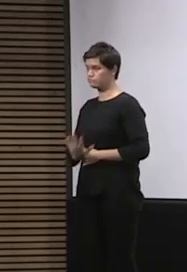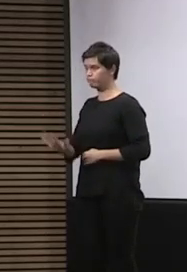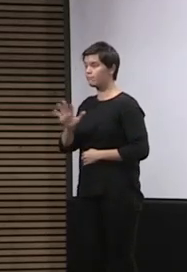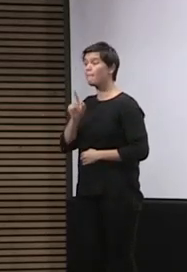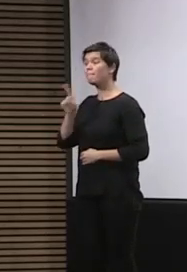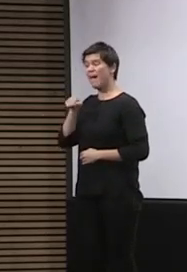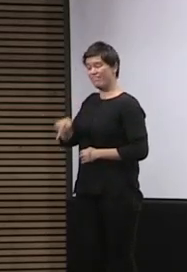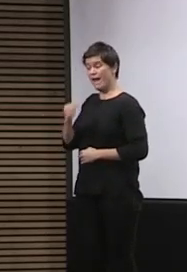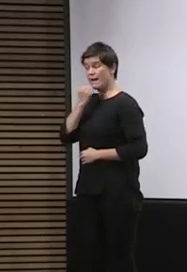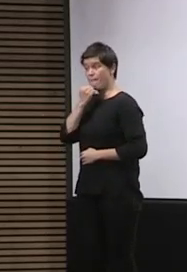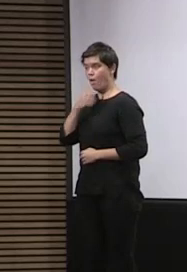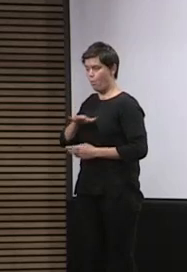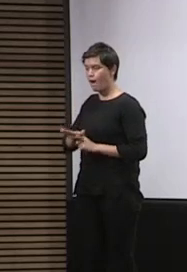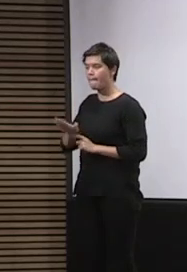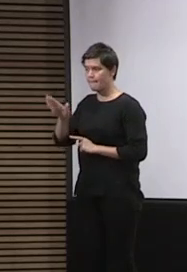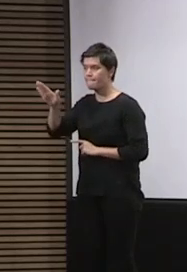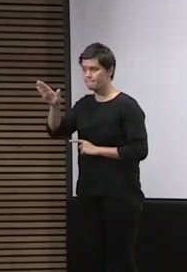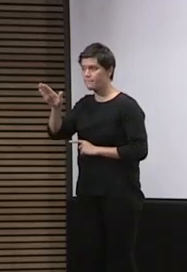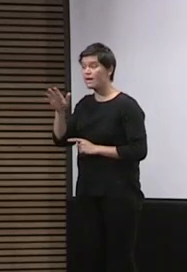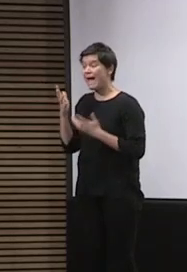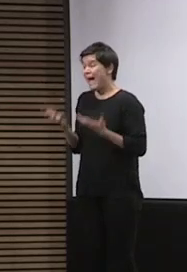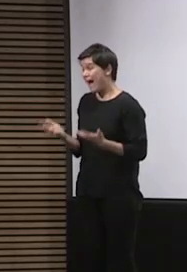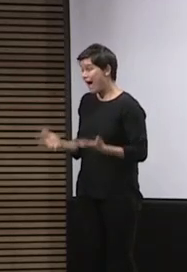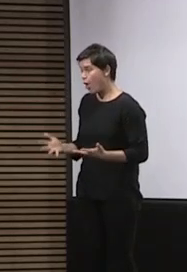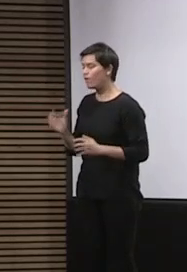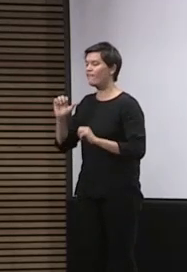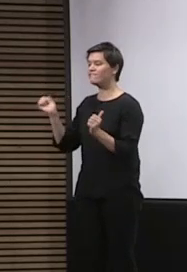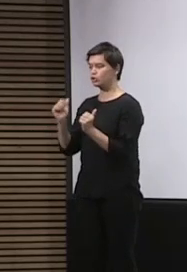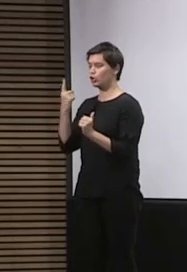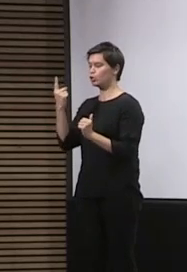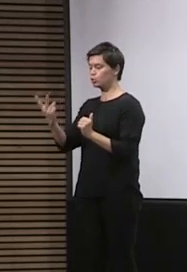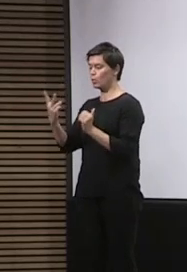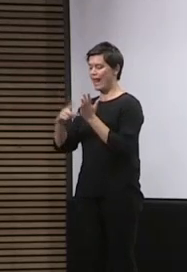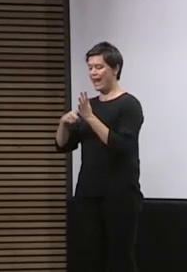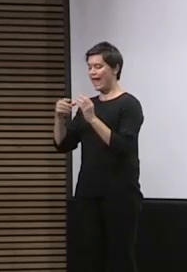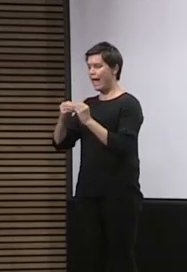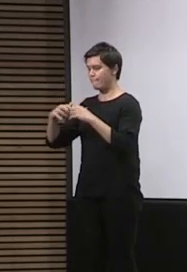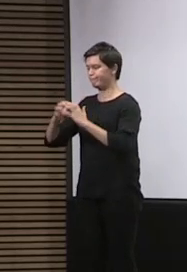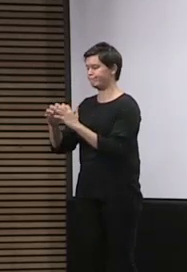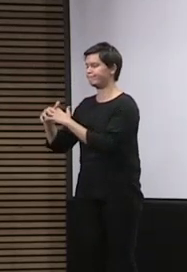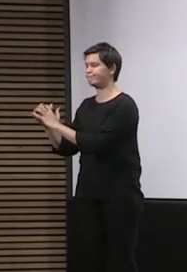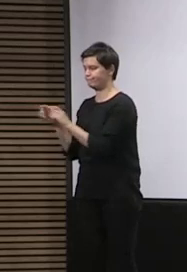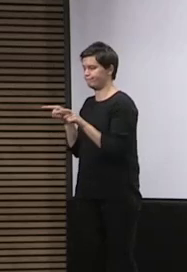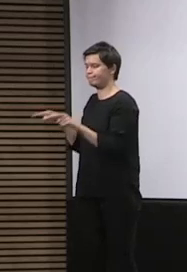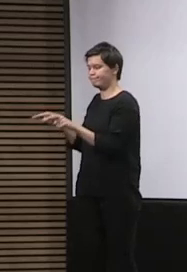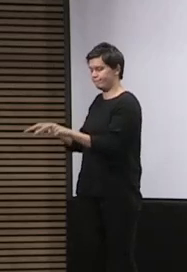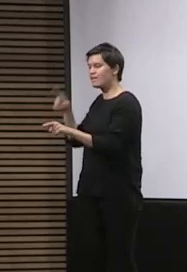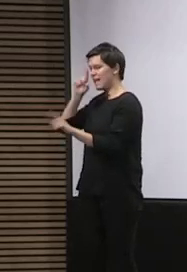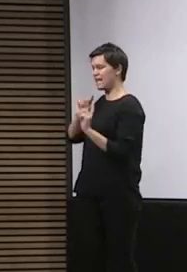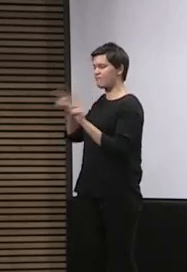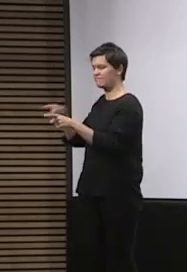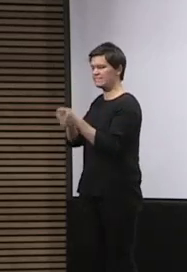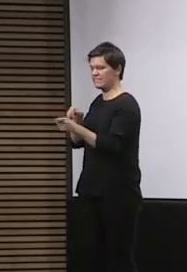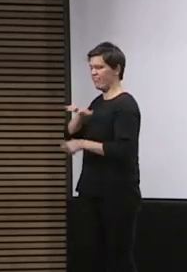that to increase, and one of the ways that that's happening is by 2 new labs coming on board. When is the government going to start undertaking